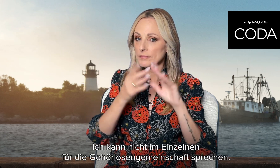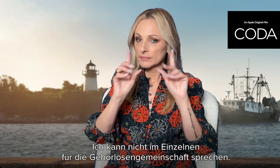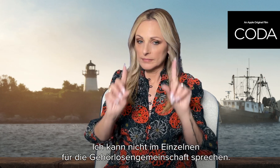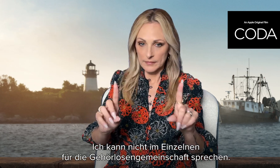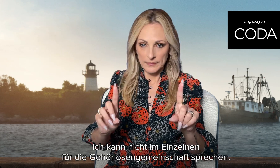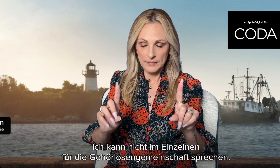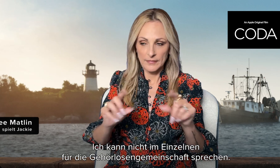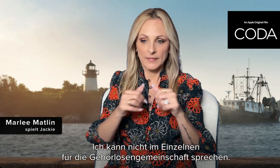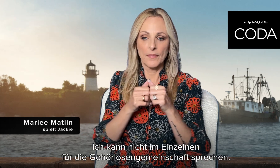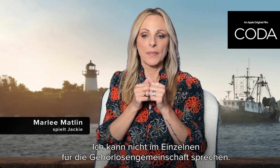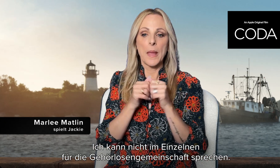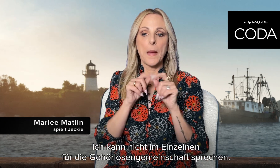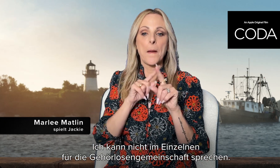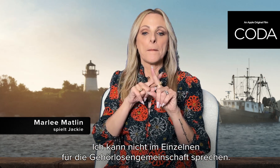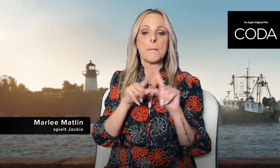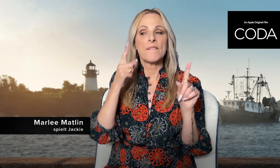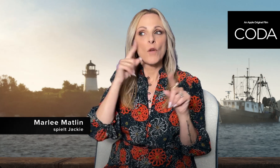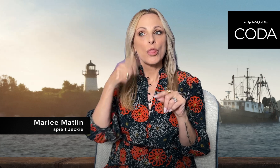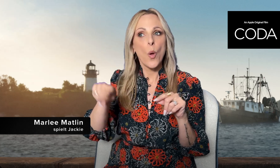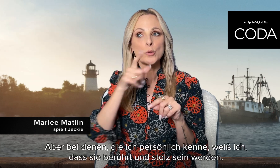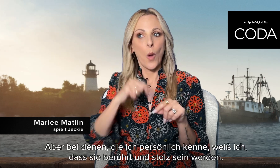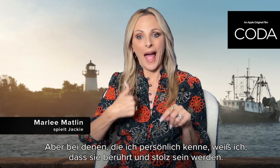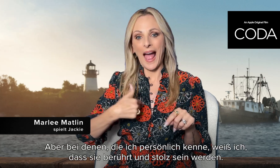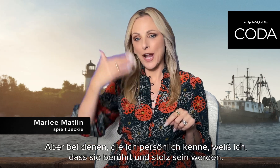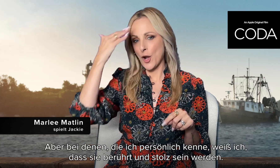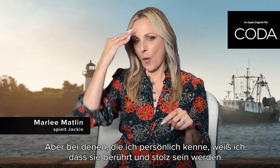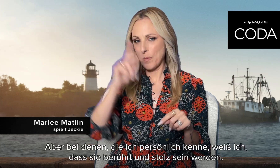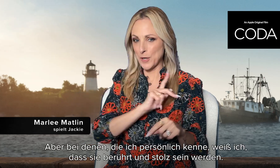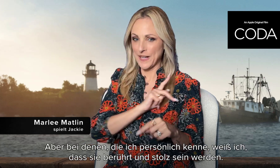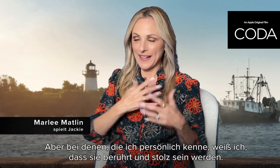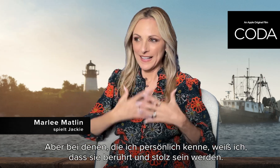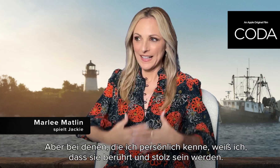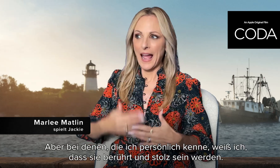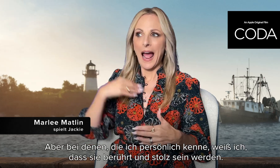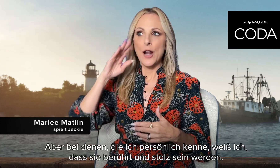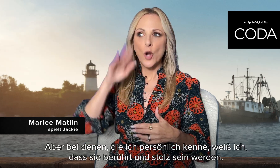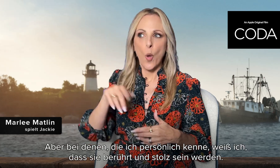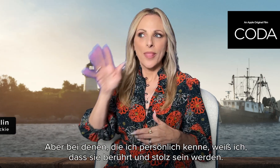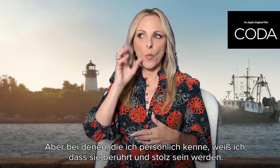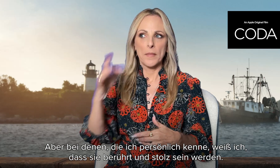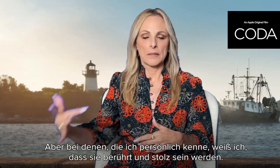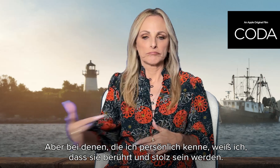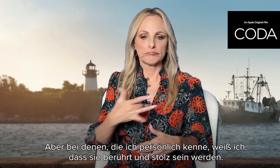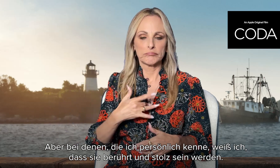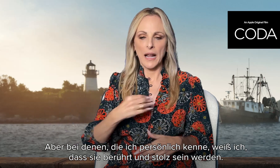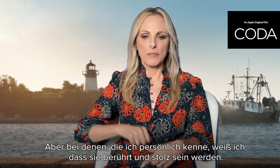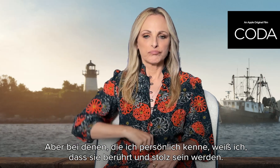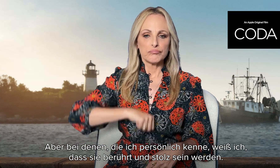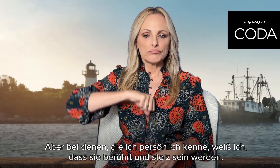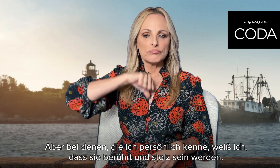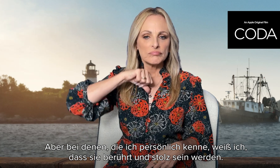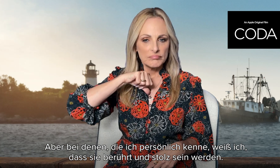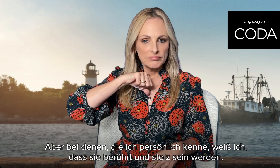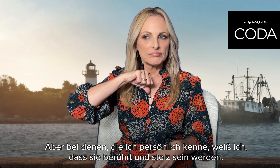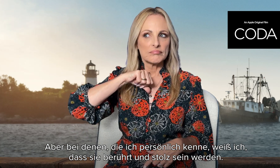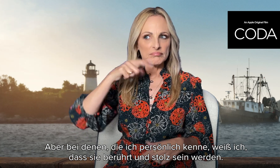I can't speak for the deaf community specifically, but for those who I know personally, I know